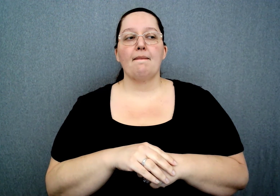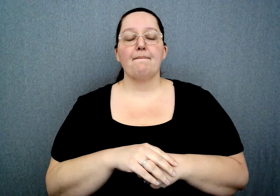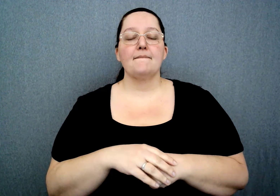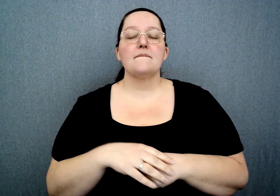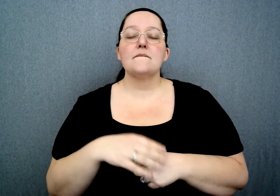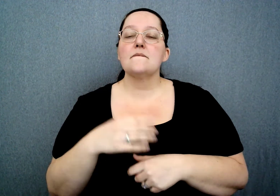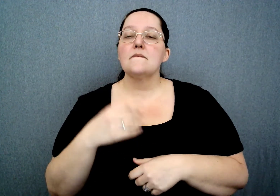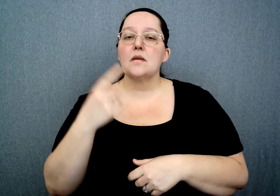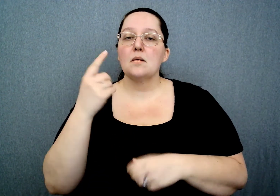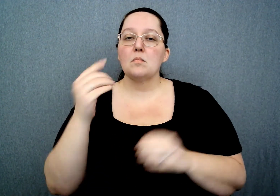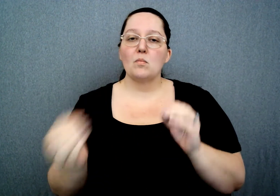all of them.